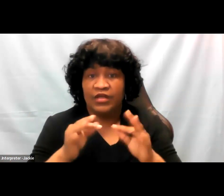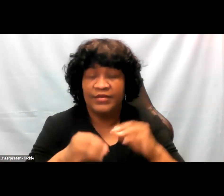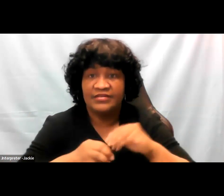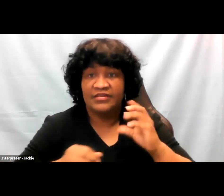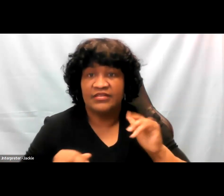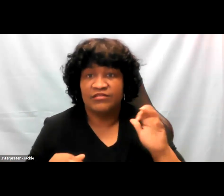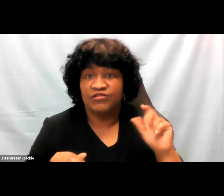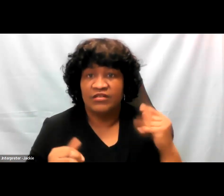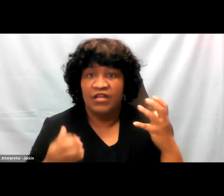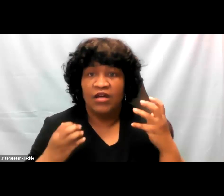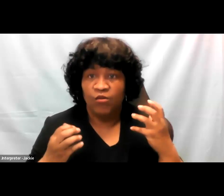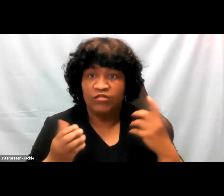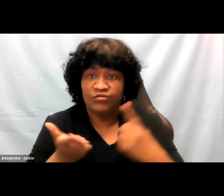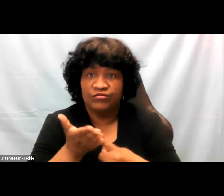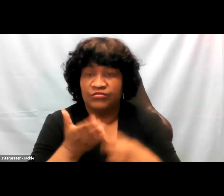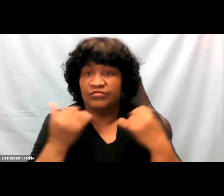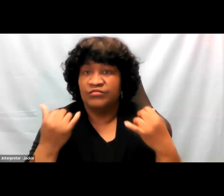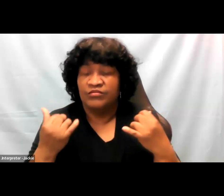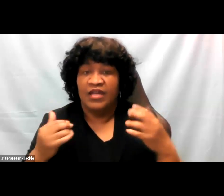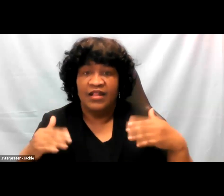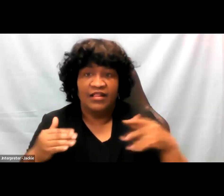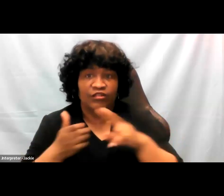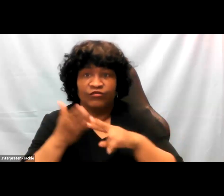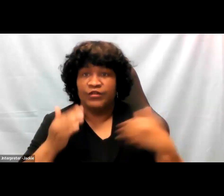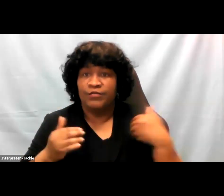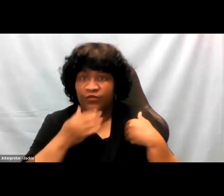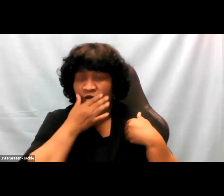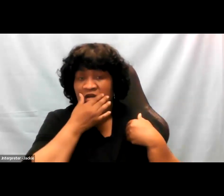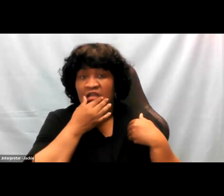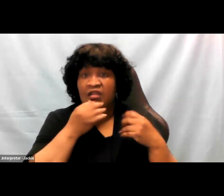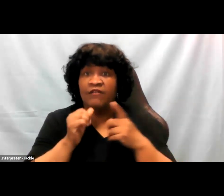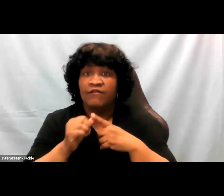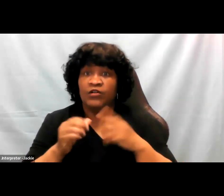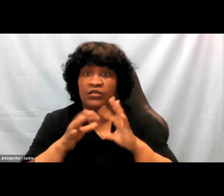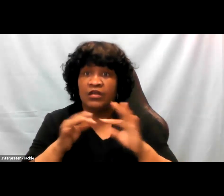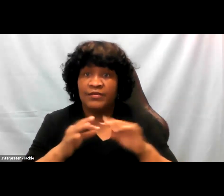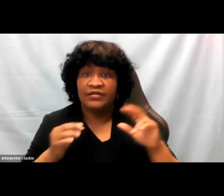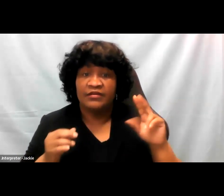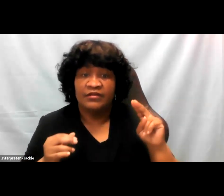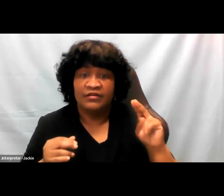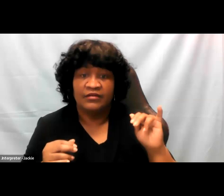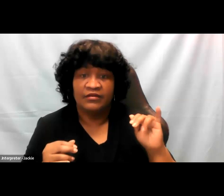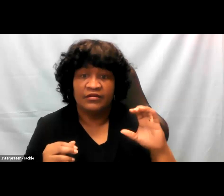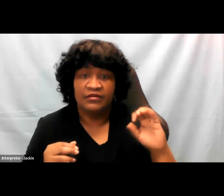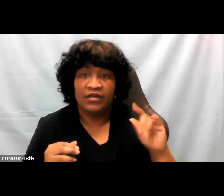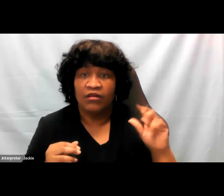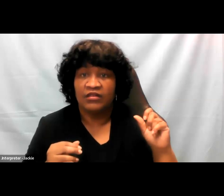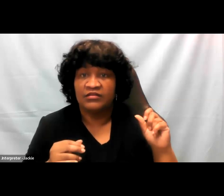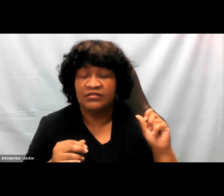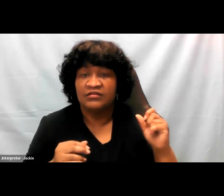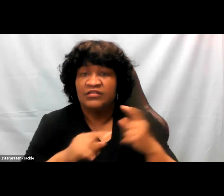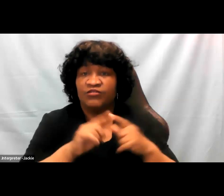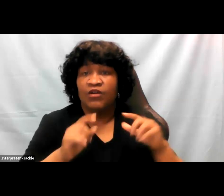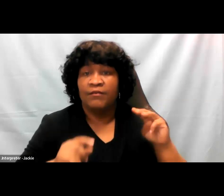I want to circle back on. I didn't read them before. The first, Nicola, there was one from Marie that